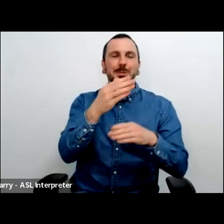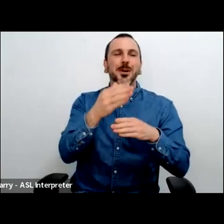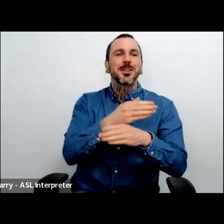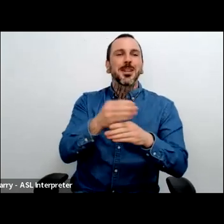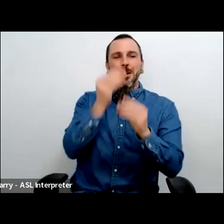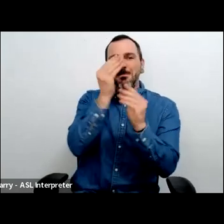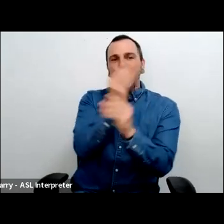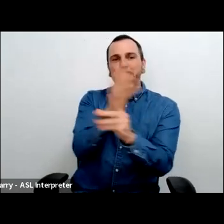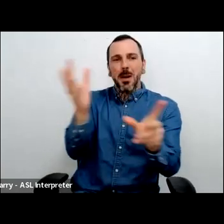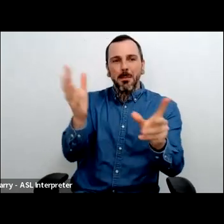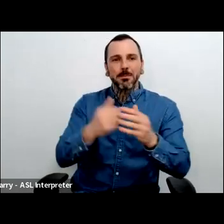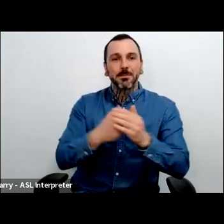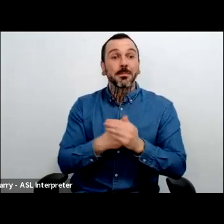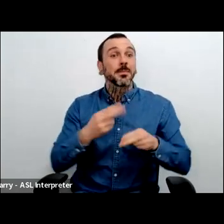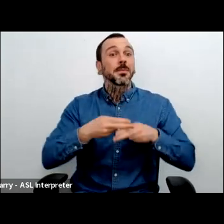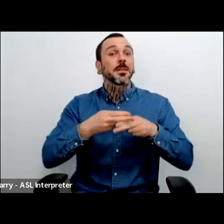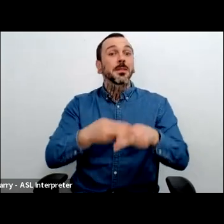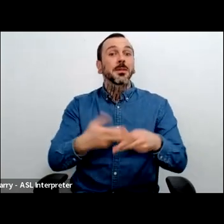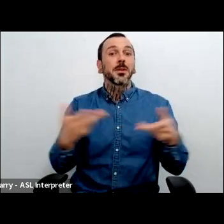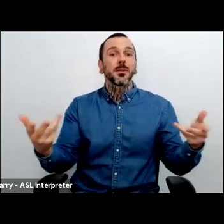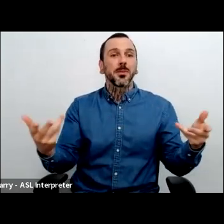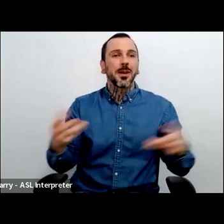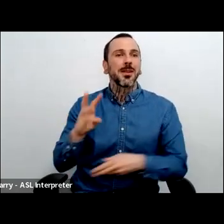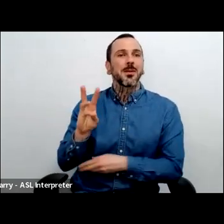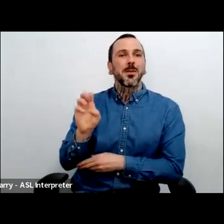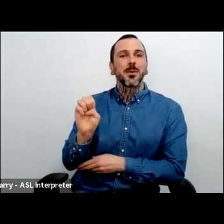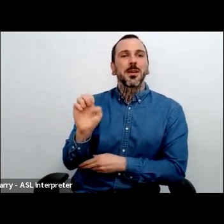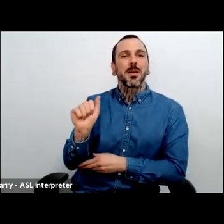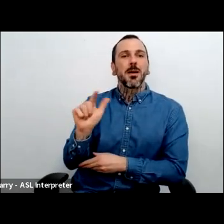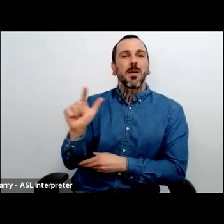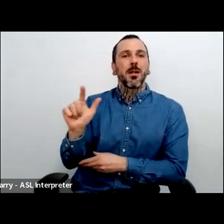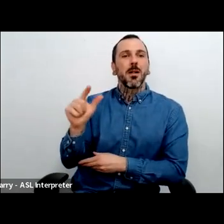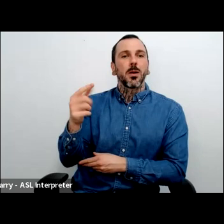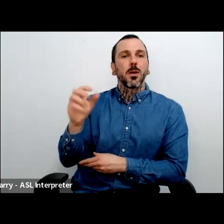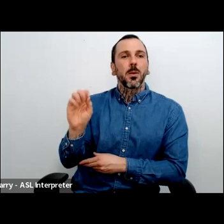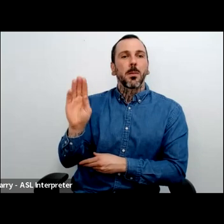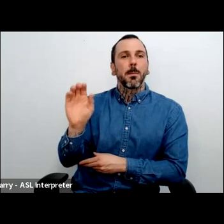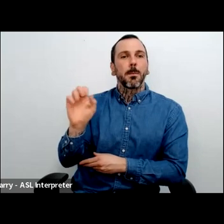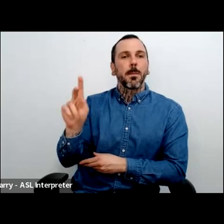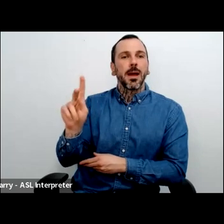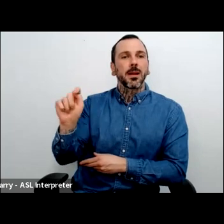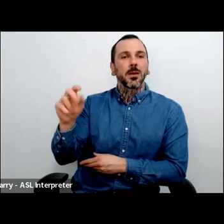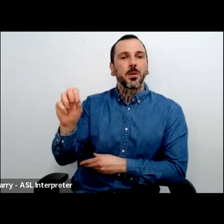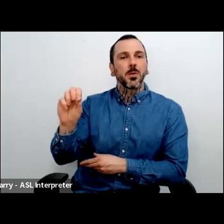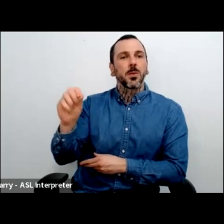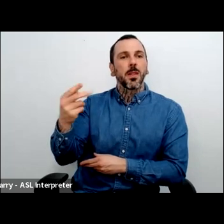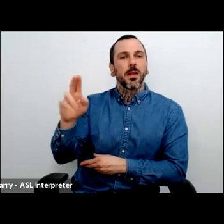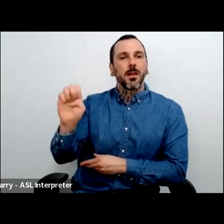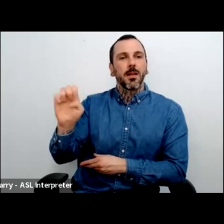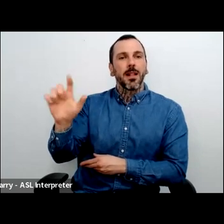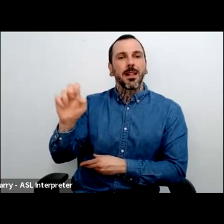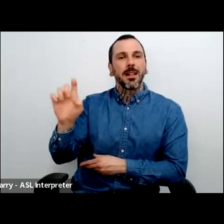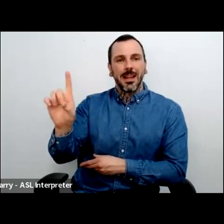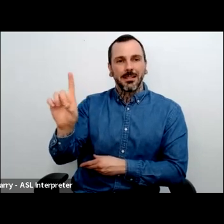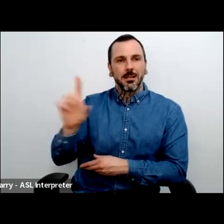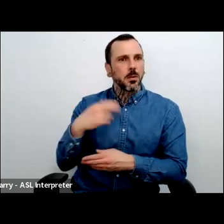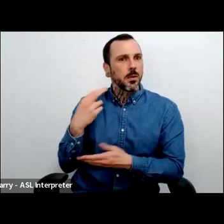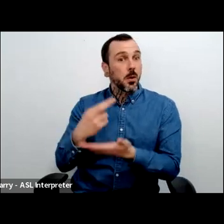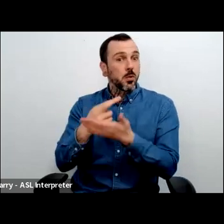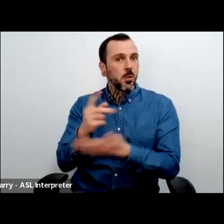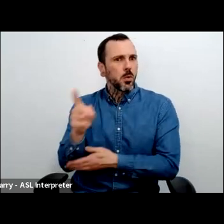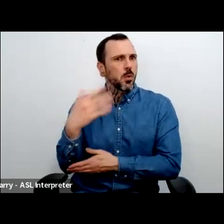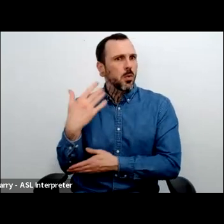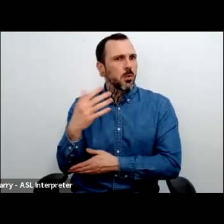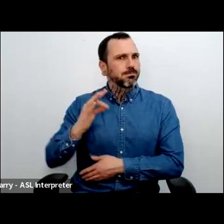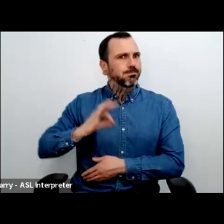is a book called We All Go Back to the Land by Suzanne Keepto. I found it to be an incredibly helpful resource for anybody who wants to learn